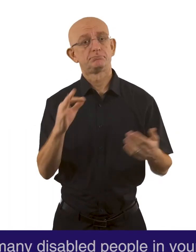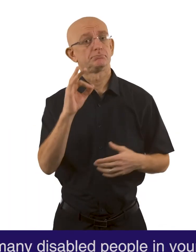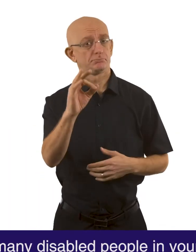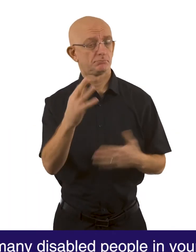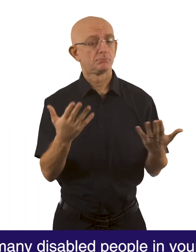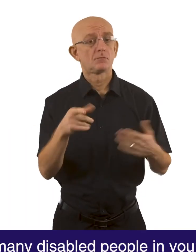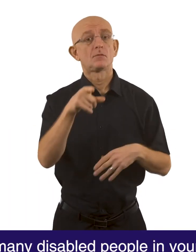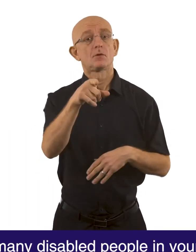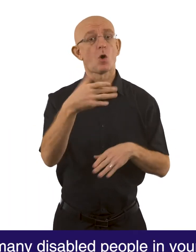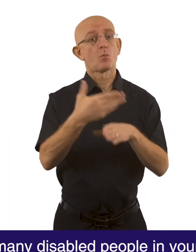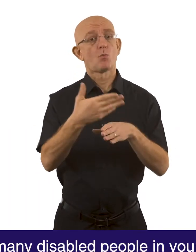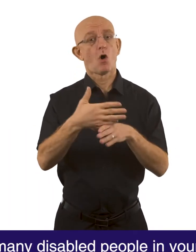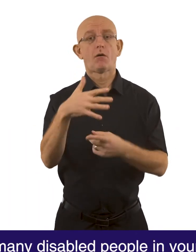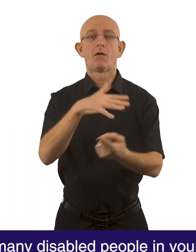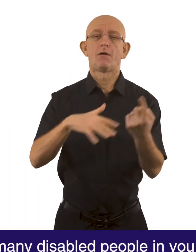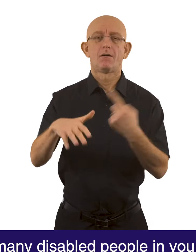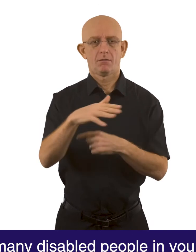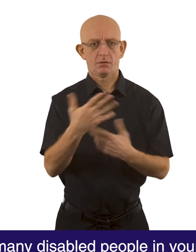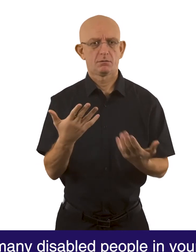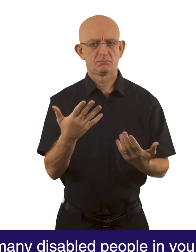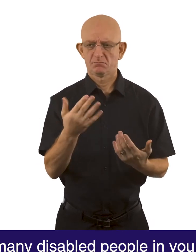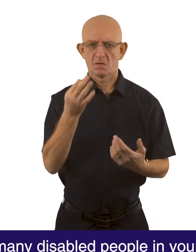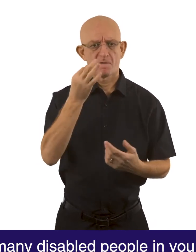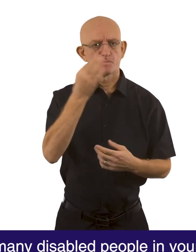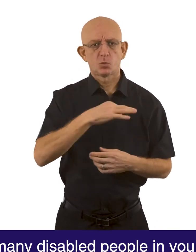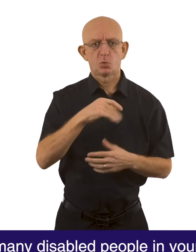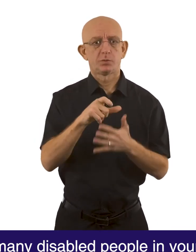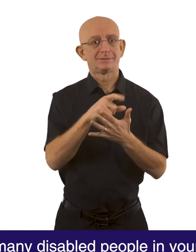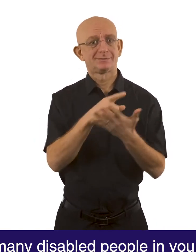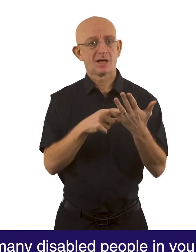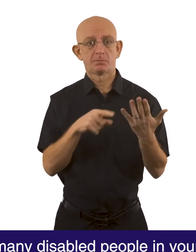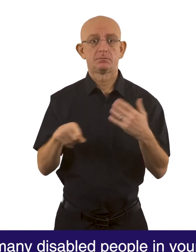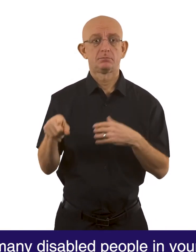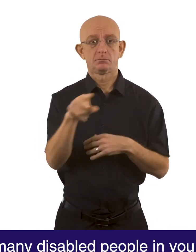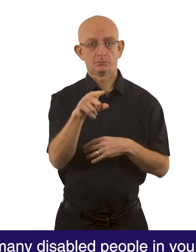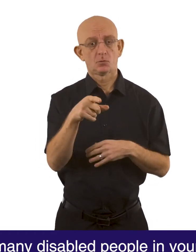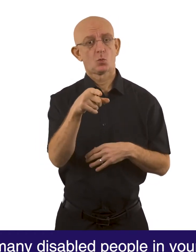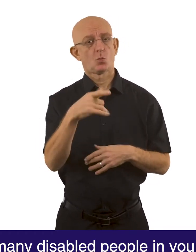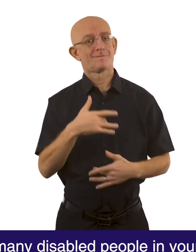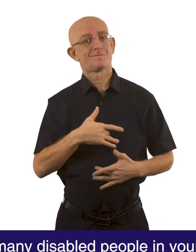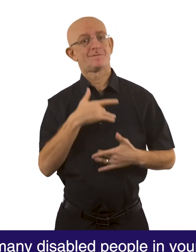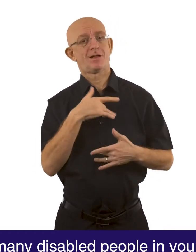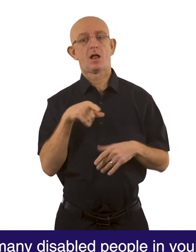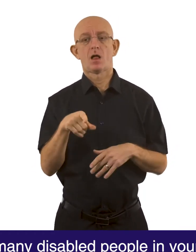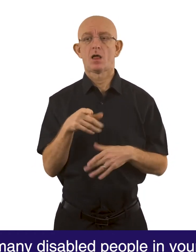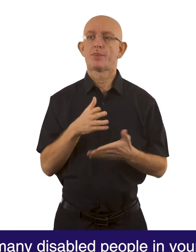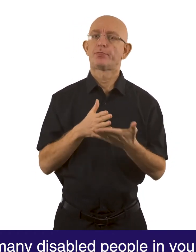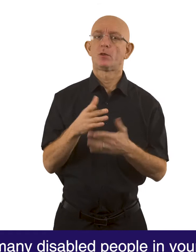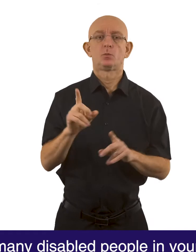Question 4. If there are not many disabled people in your work environment, do you believe this is due to? Check